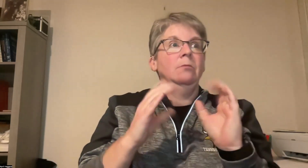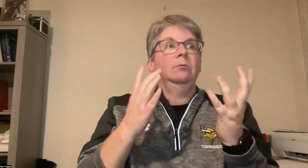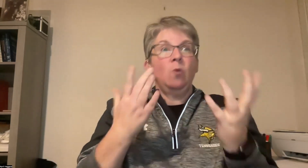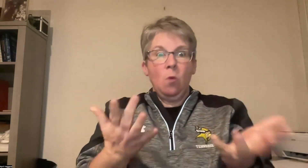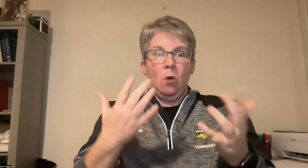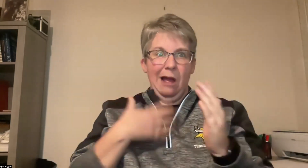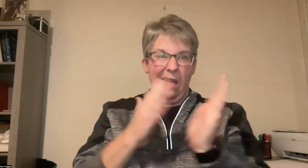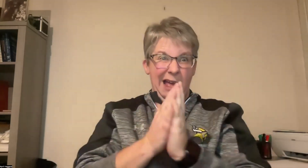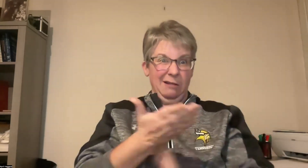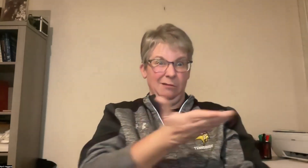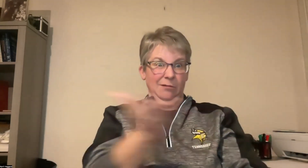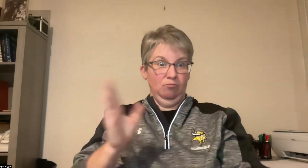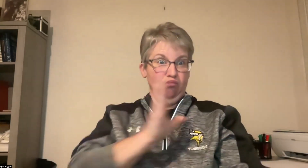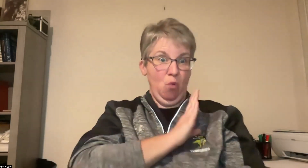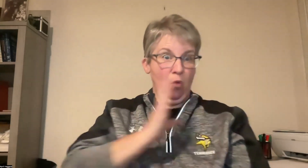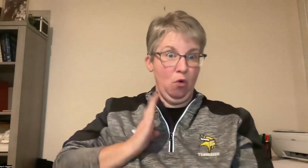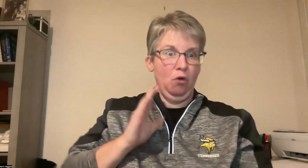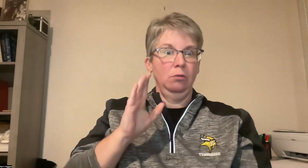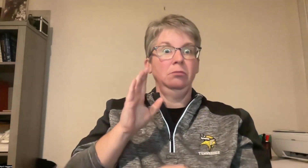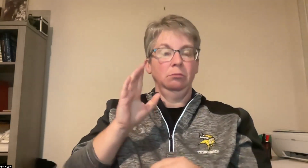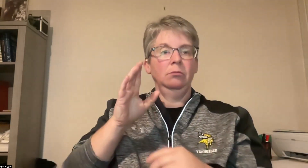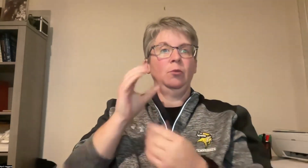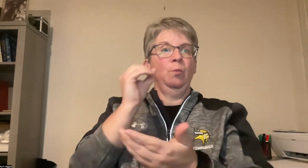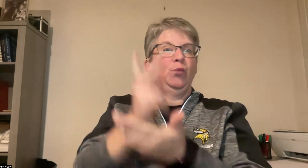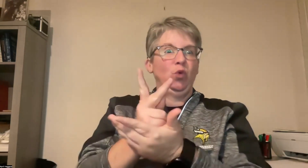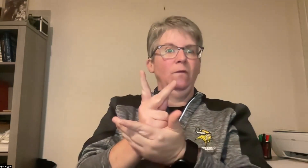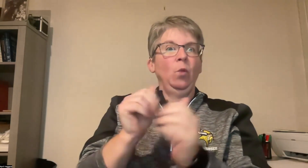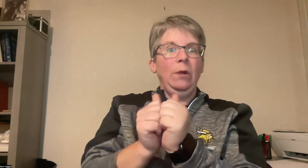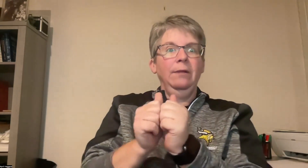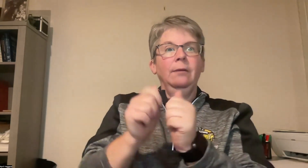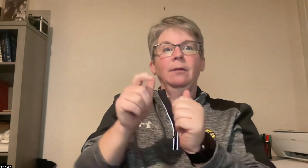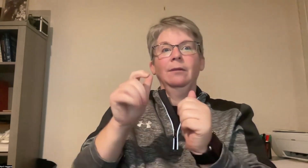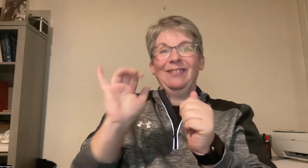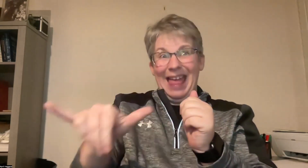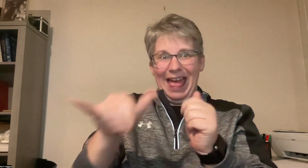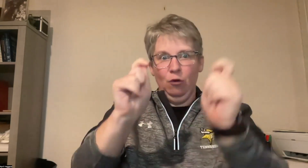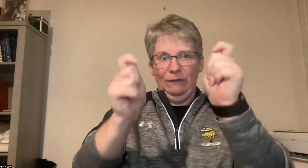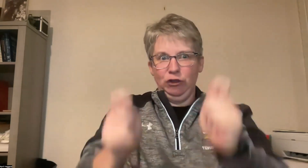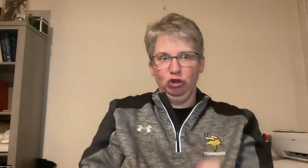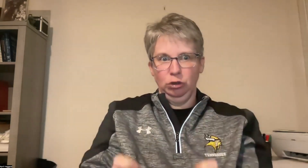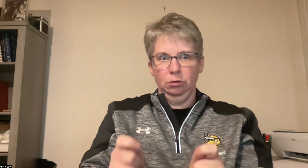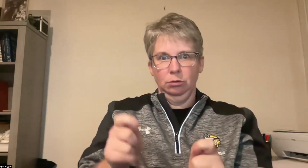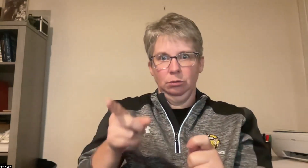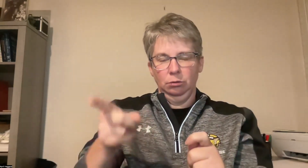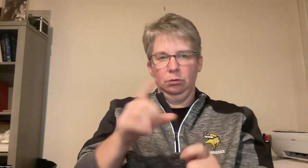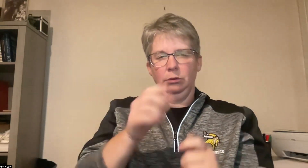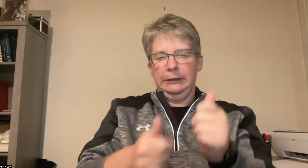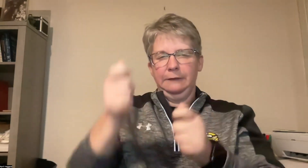heard anything so far. But, I do want to ask the board, for approval for